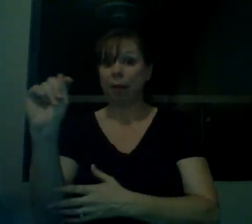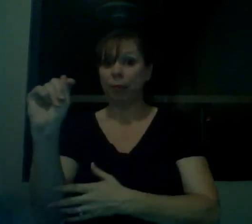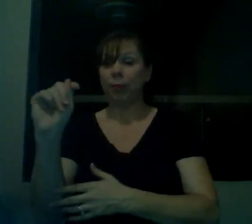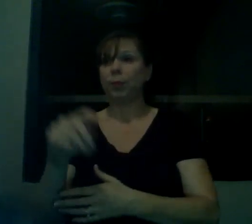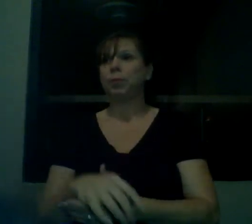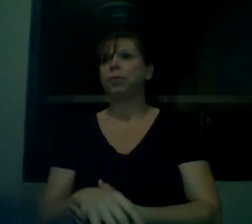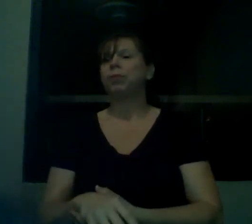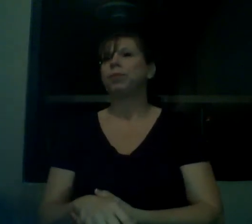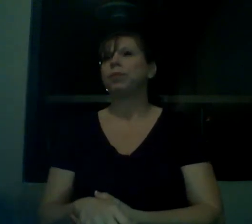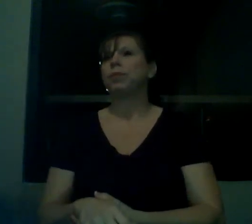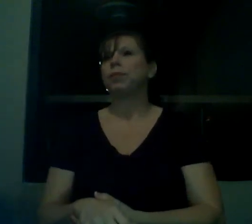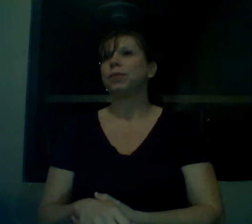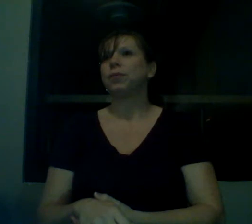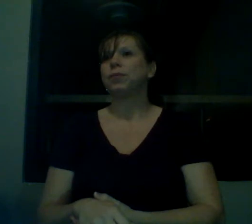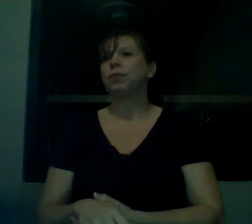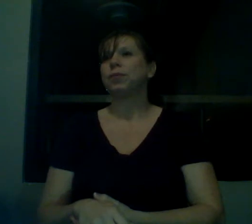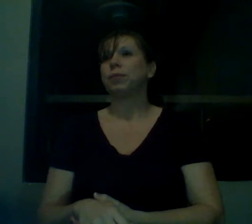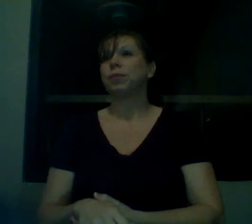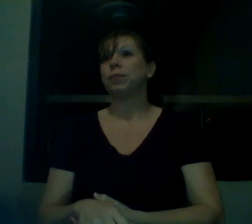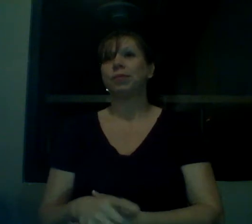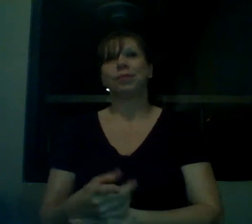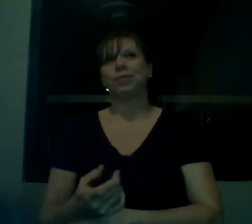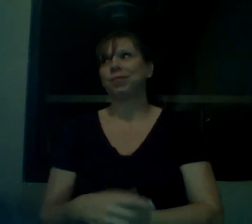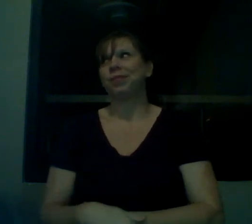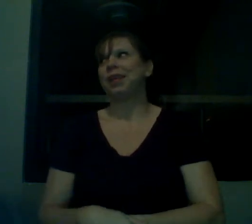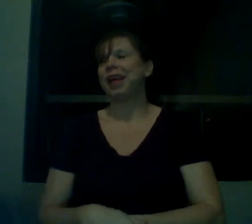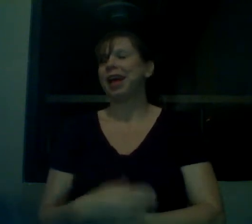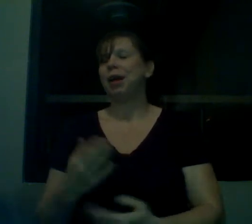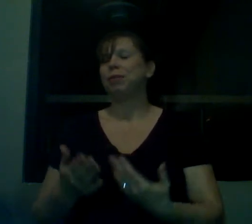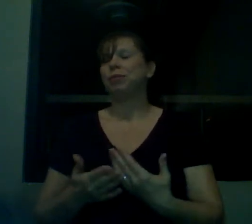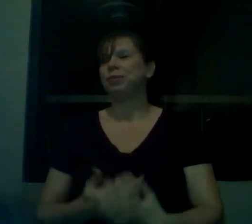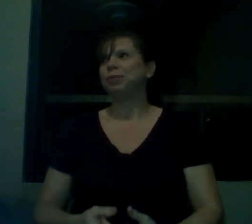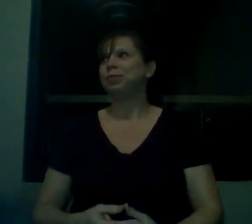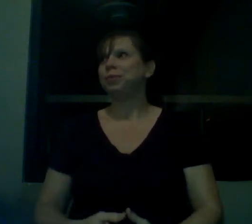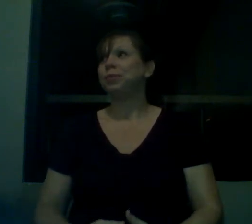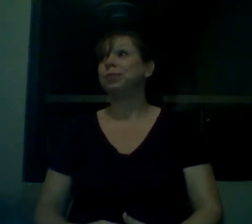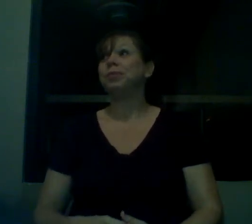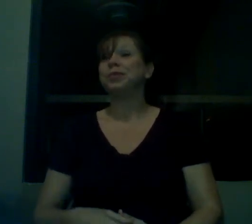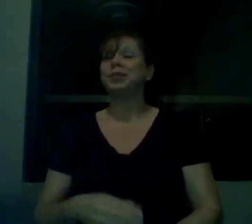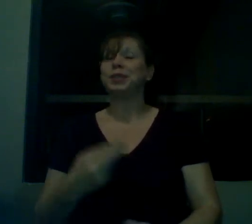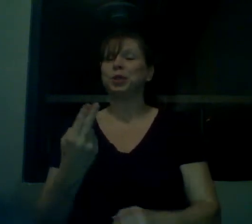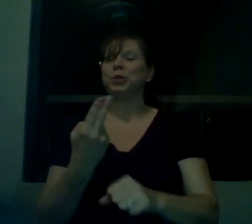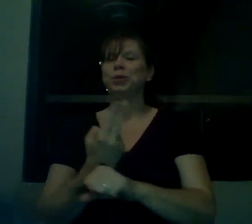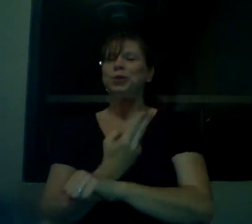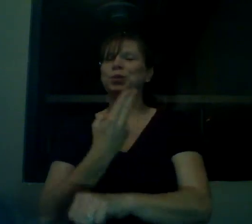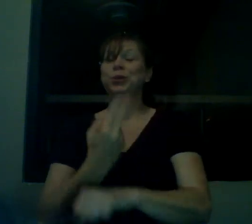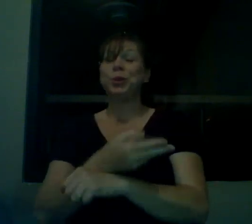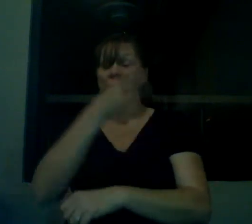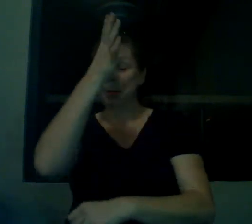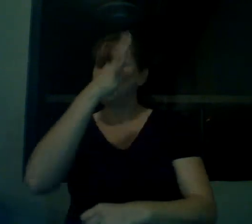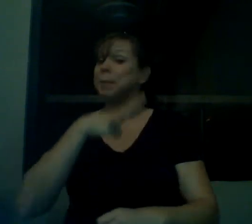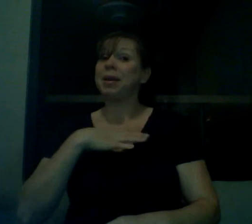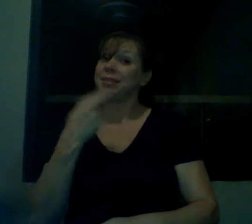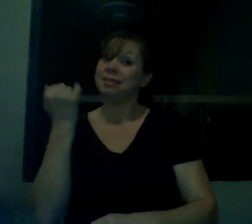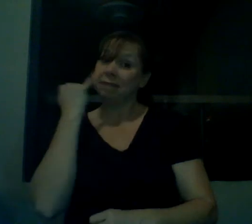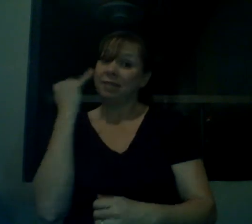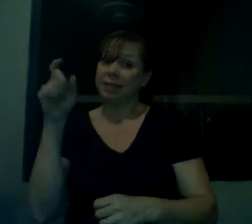back off. 5 minutes though, that's all. Yeah, 5 Okay. minutes. And you know what, you can use the men's bathroom if you need to. Somebody just at the door?